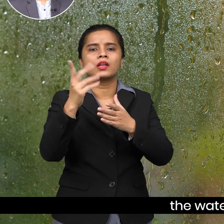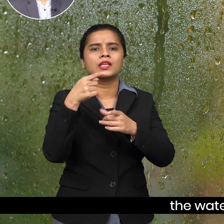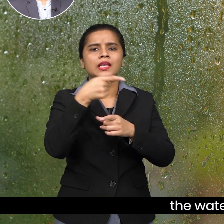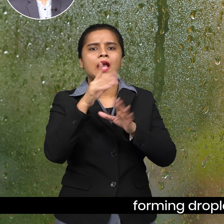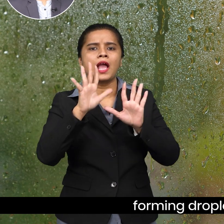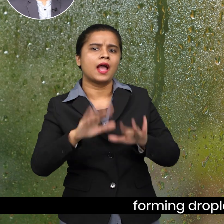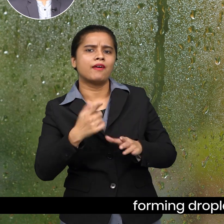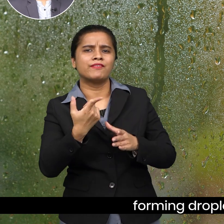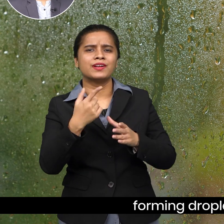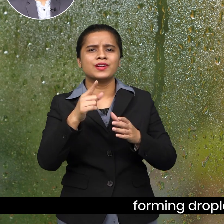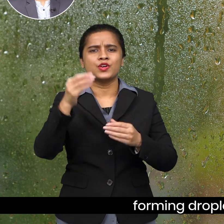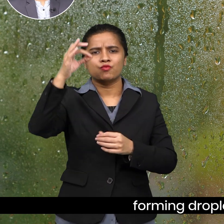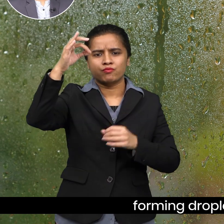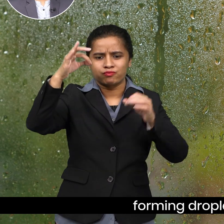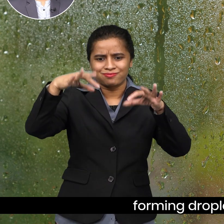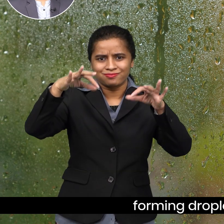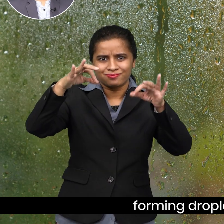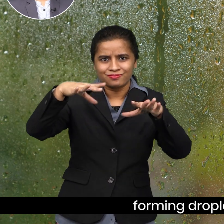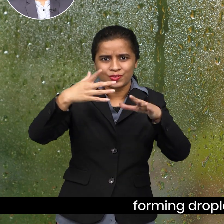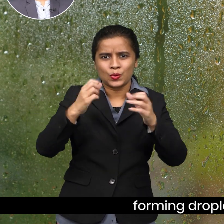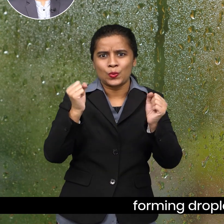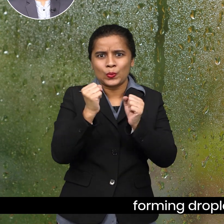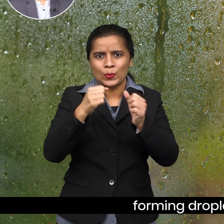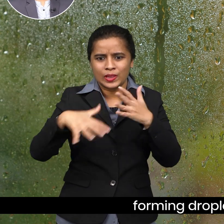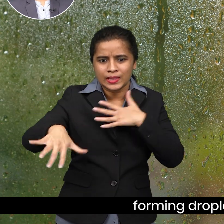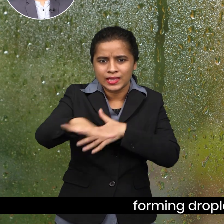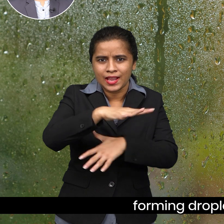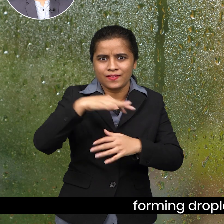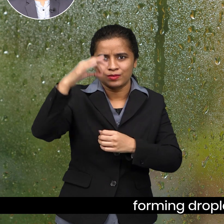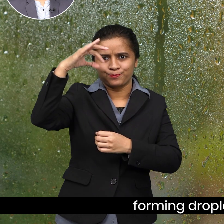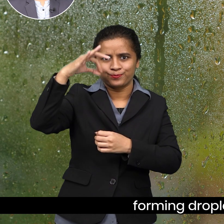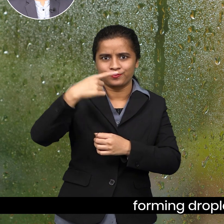condenses, forming droplets on the cooled surface.